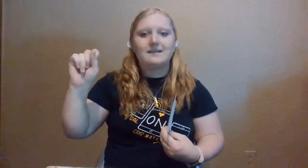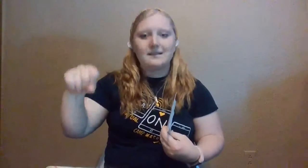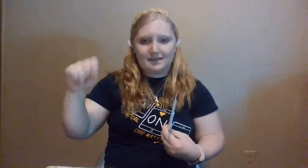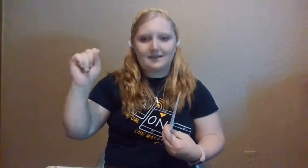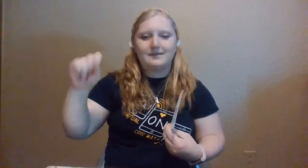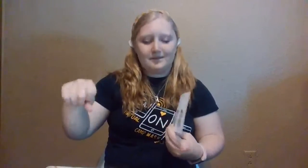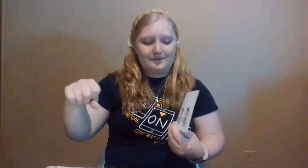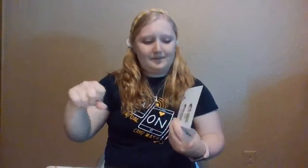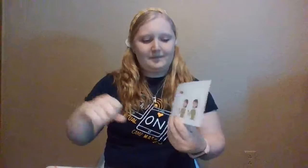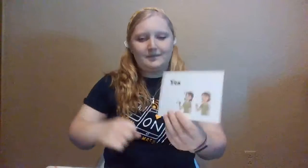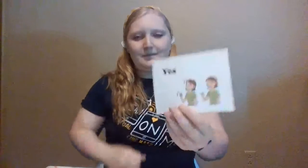Yes.